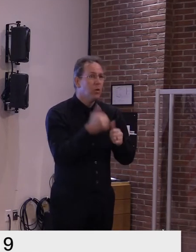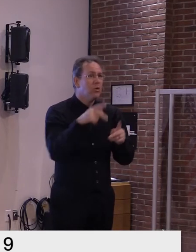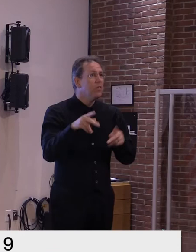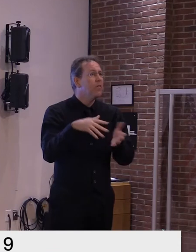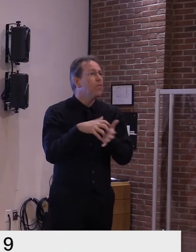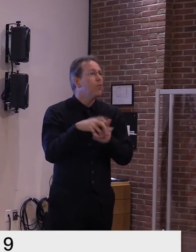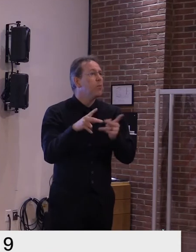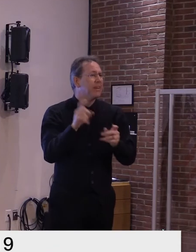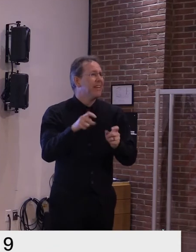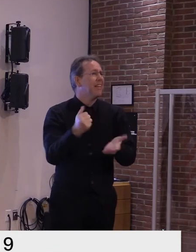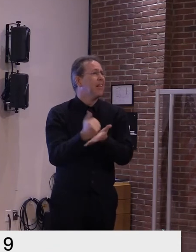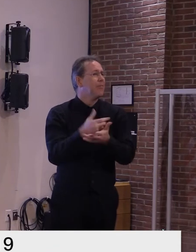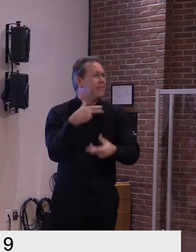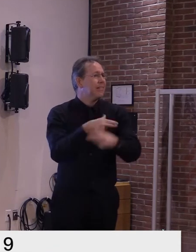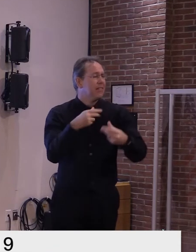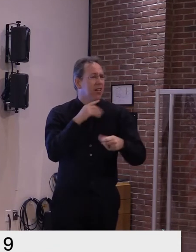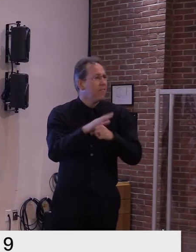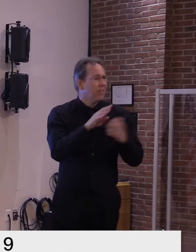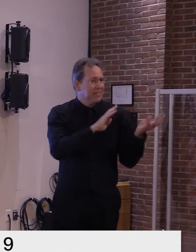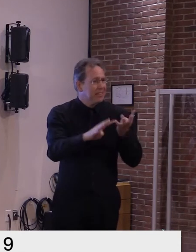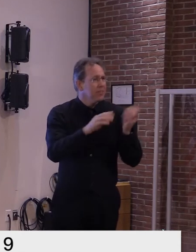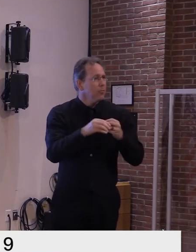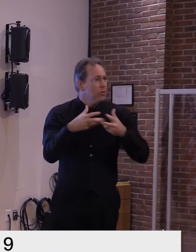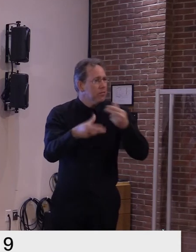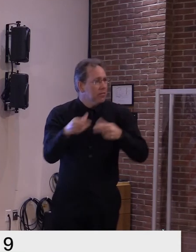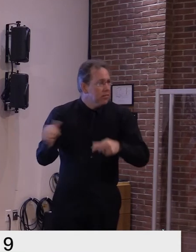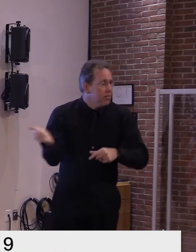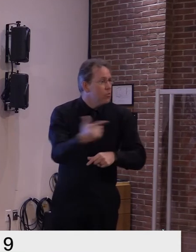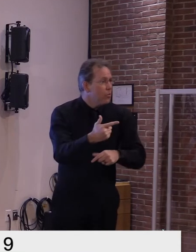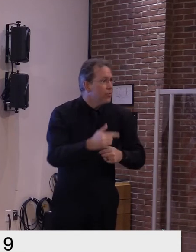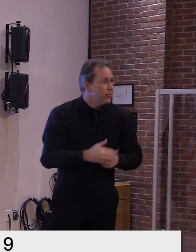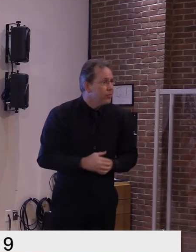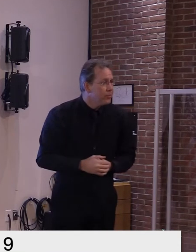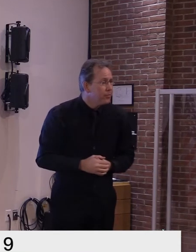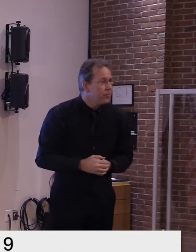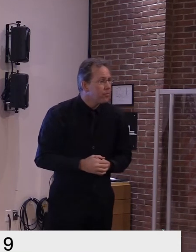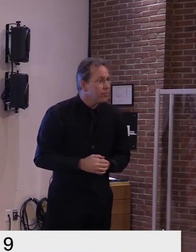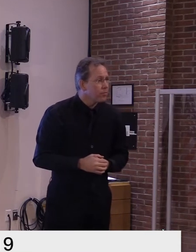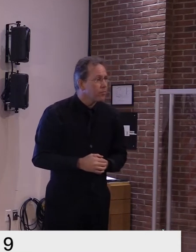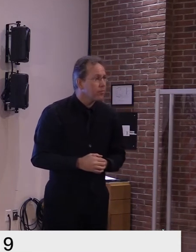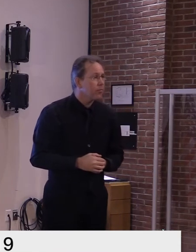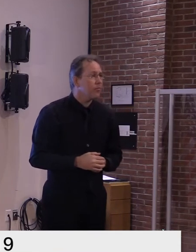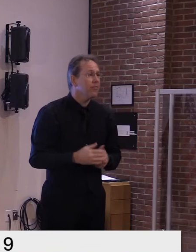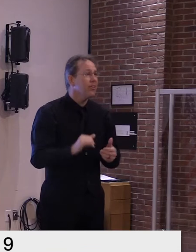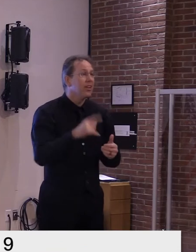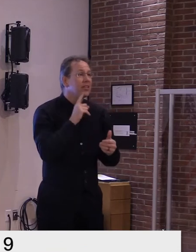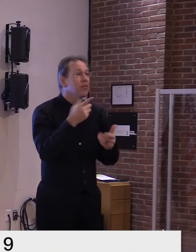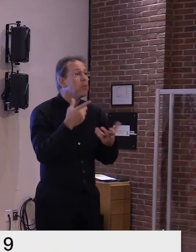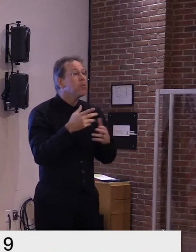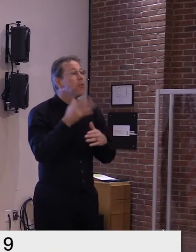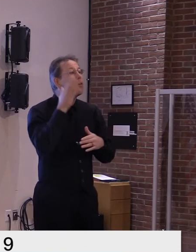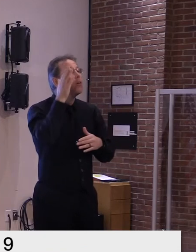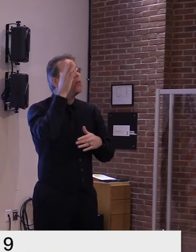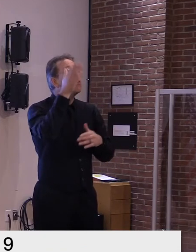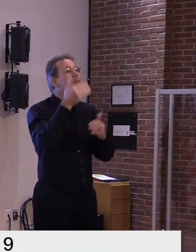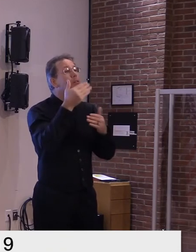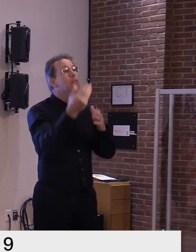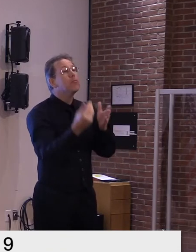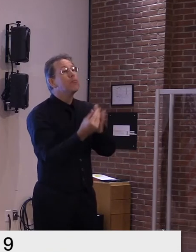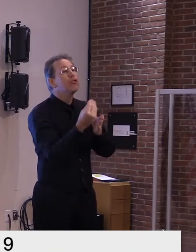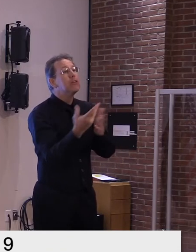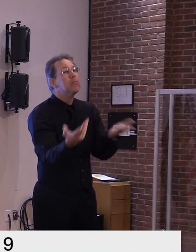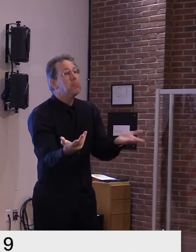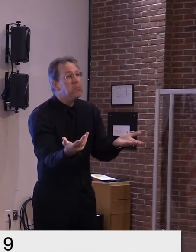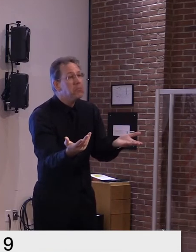haven't got to that phase yet. When we get to that phase, you know, we're looking, as I said, to spring to get this done at the